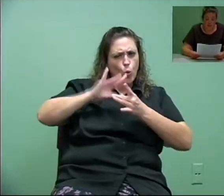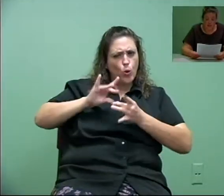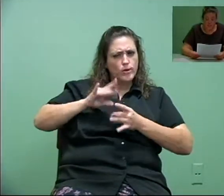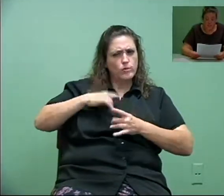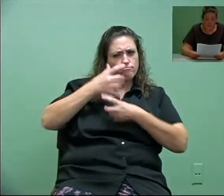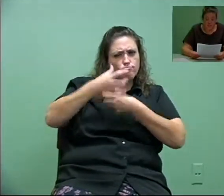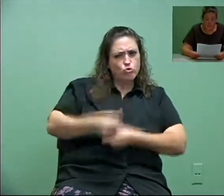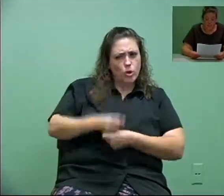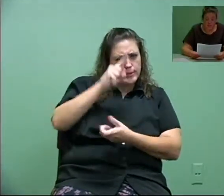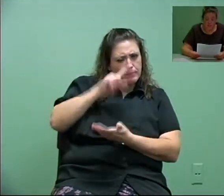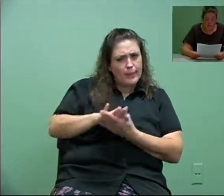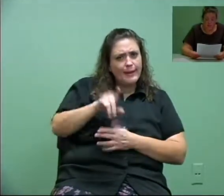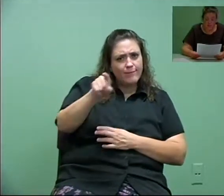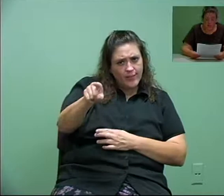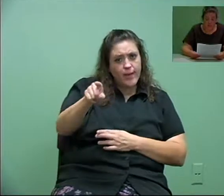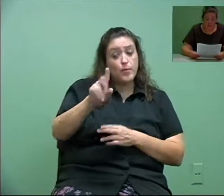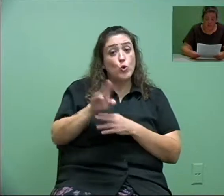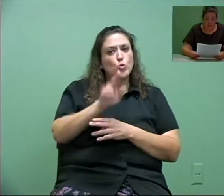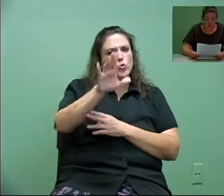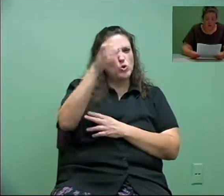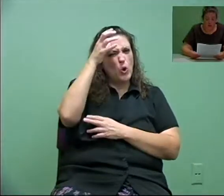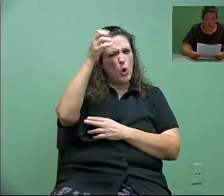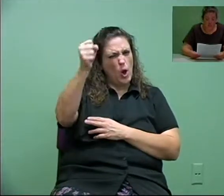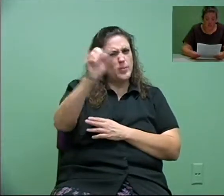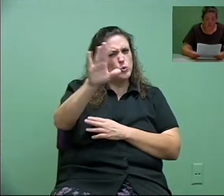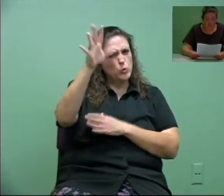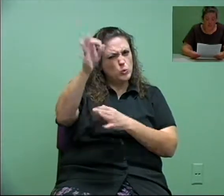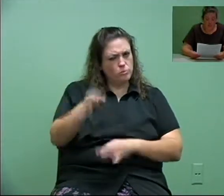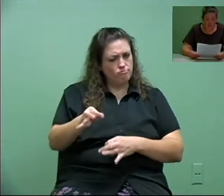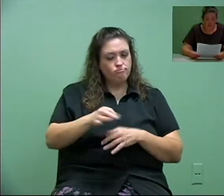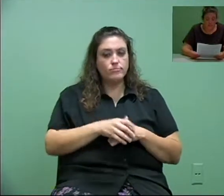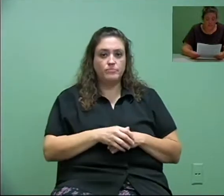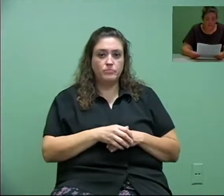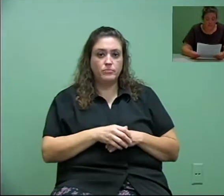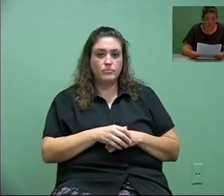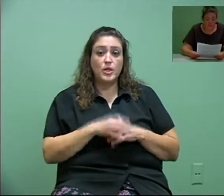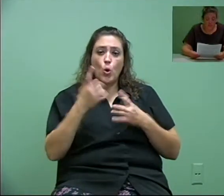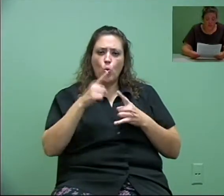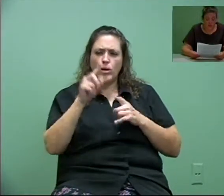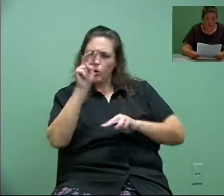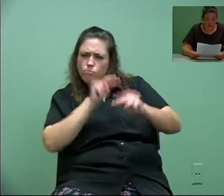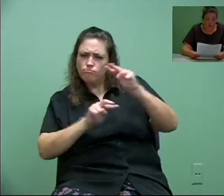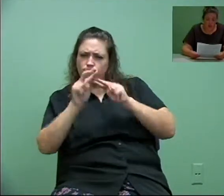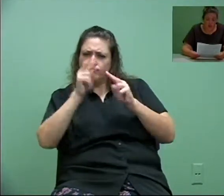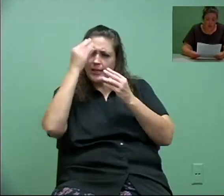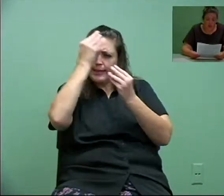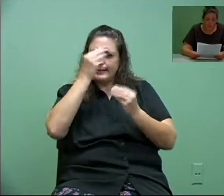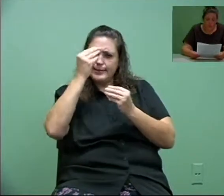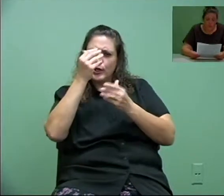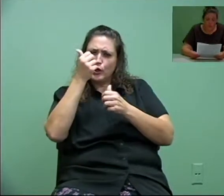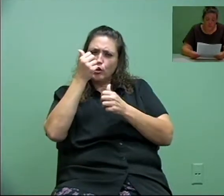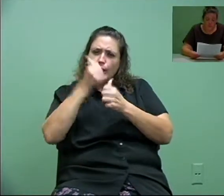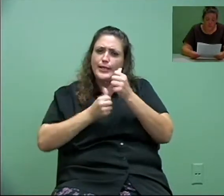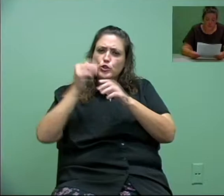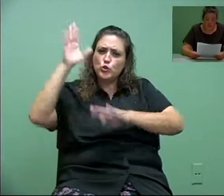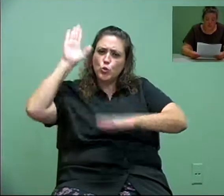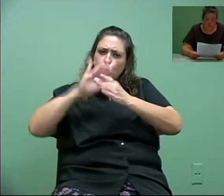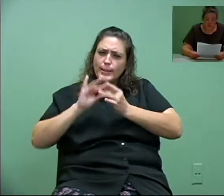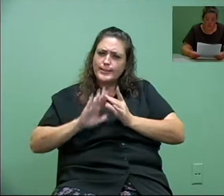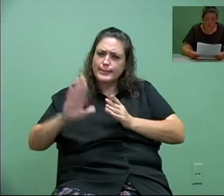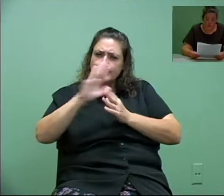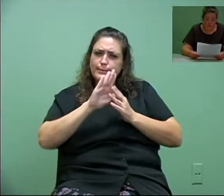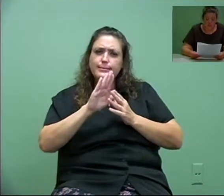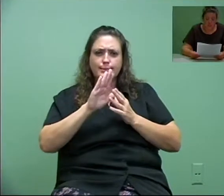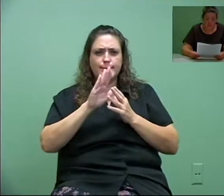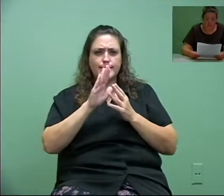sense. Let me suggest a few things to think about as you weigh each witness's testimony. How good was the